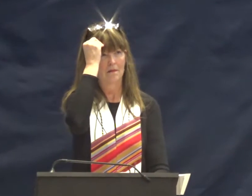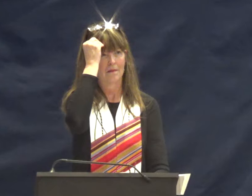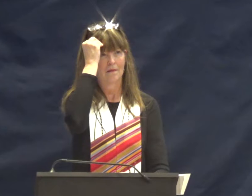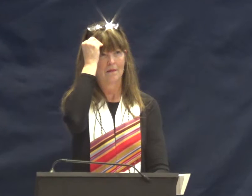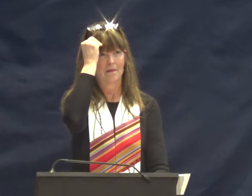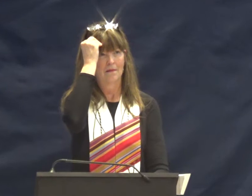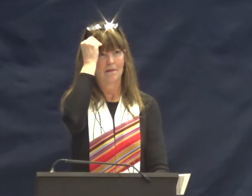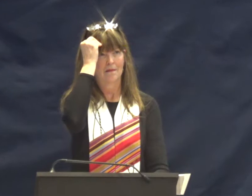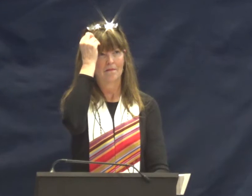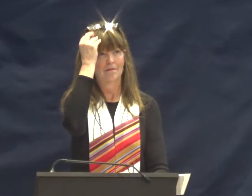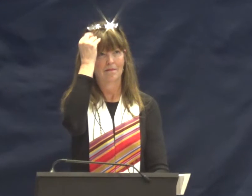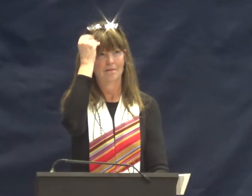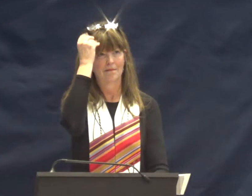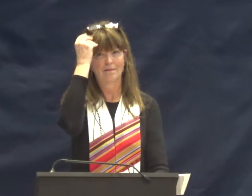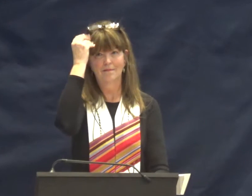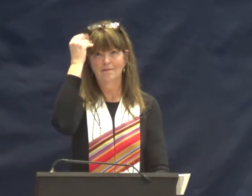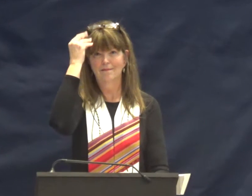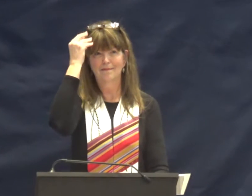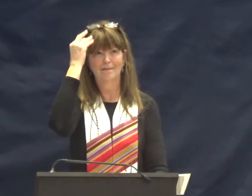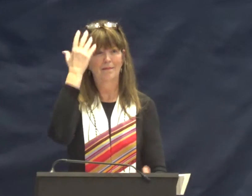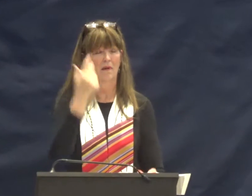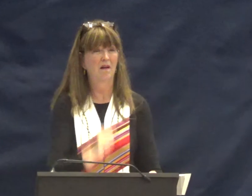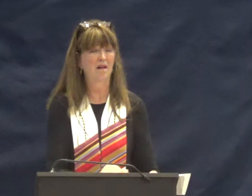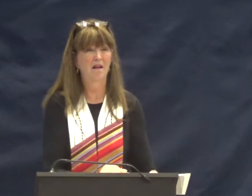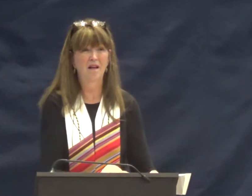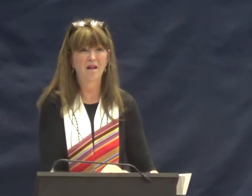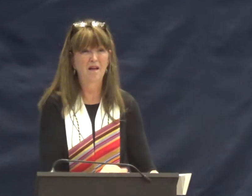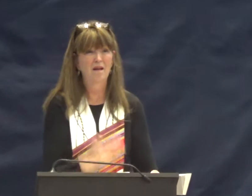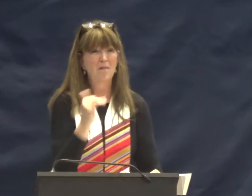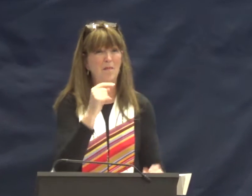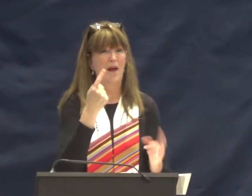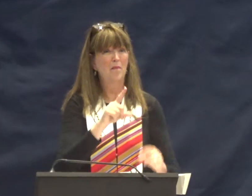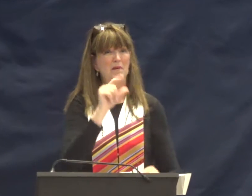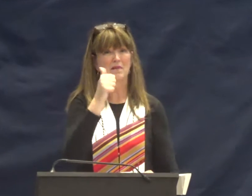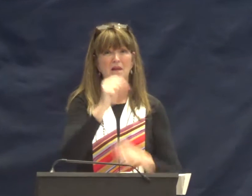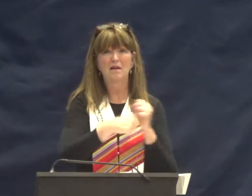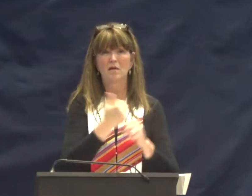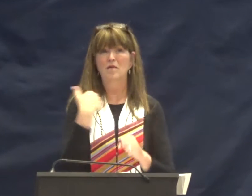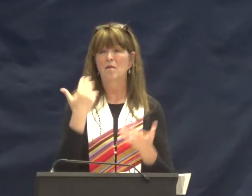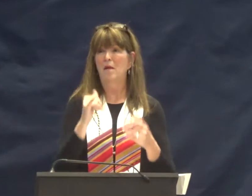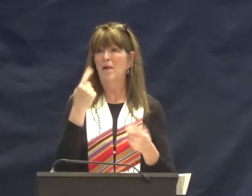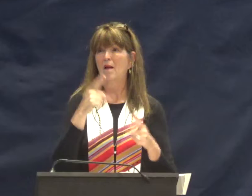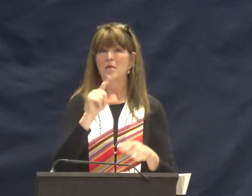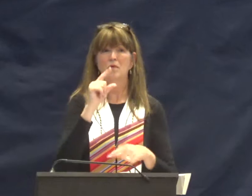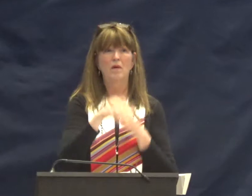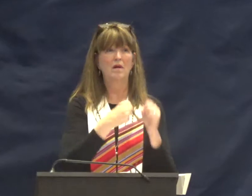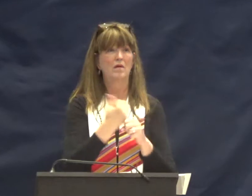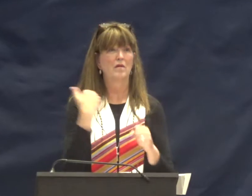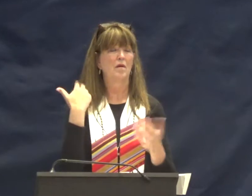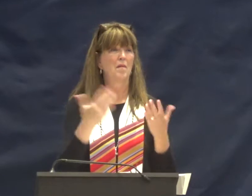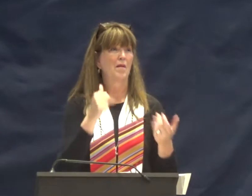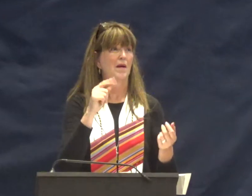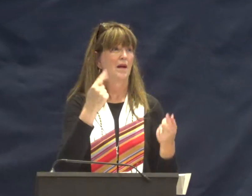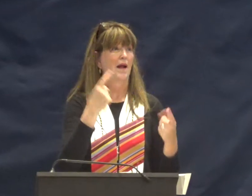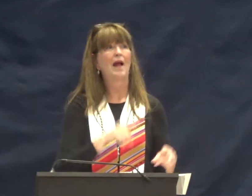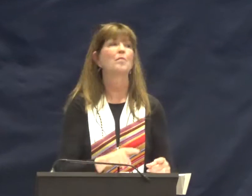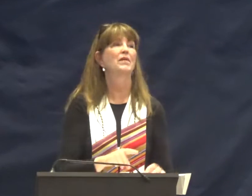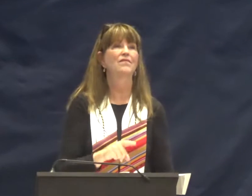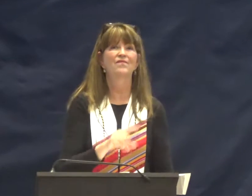ruminating on the bad things that I've been. I just think about it and it just gets on a, it could be something that happened 20 years